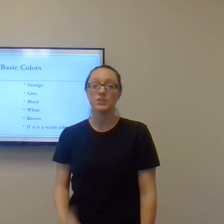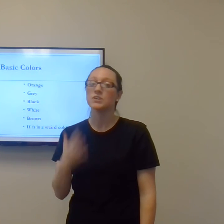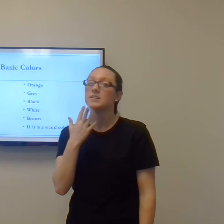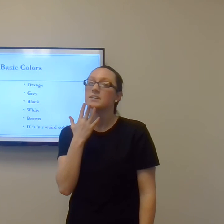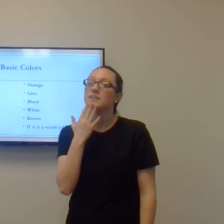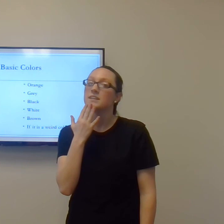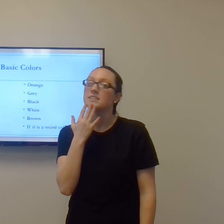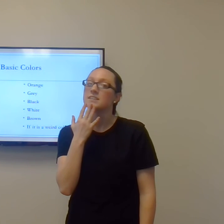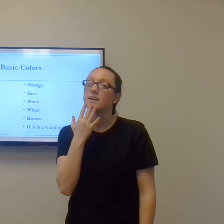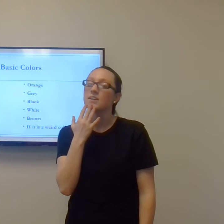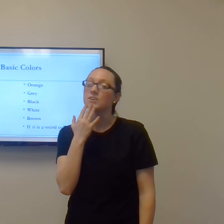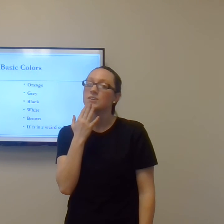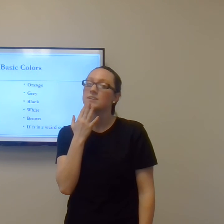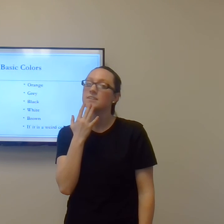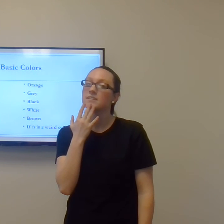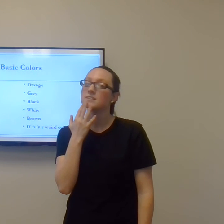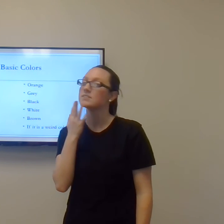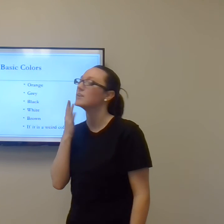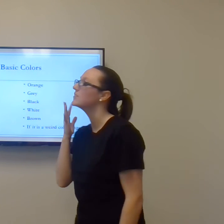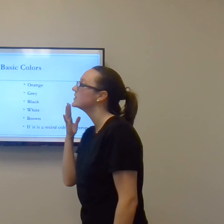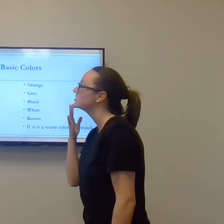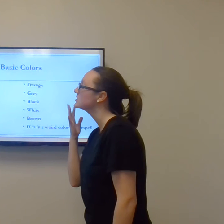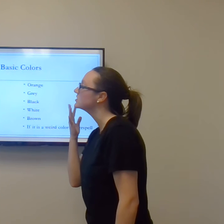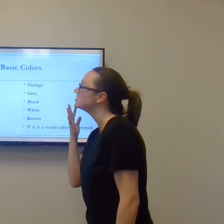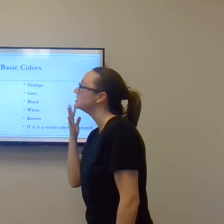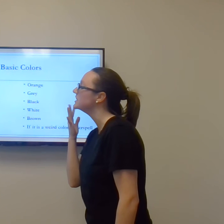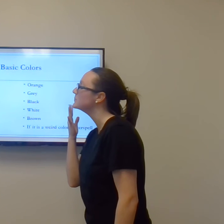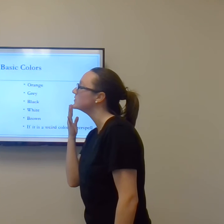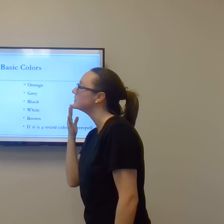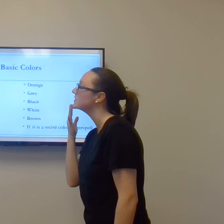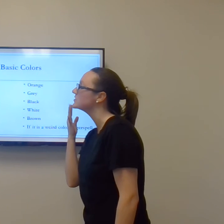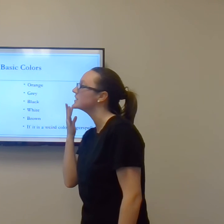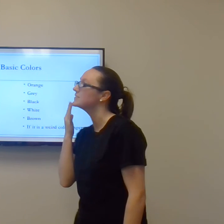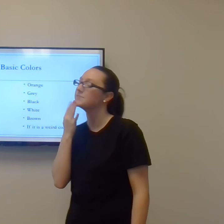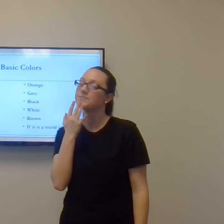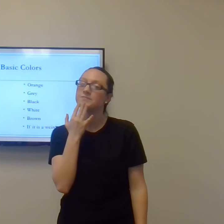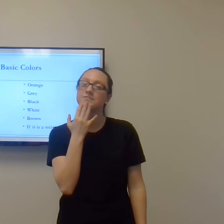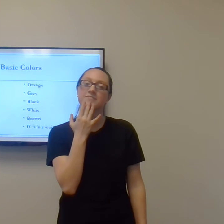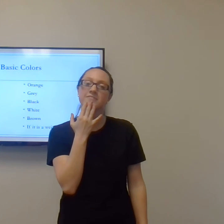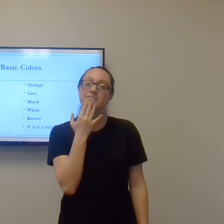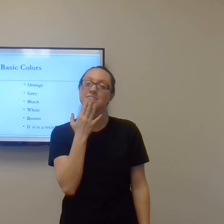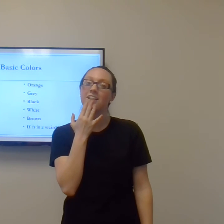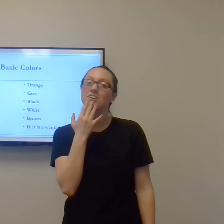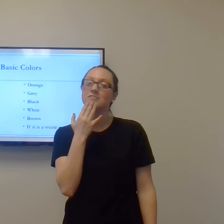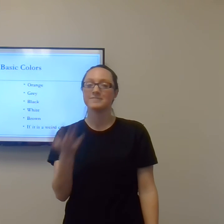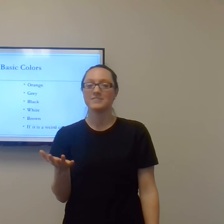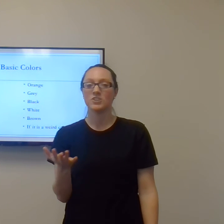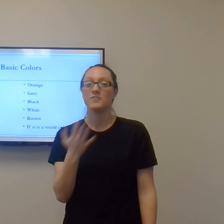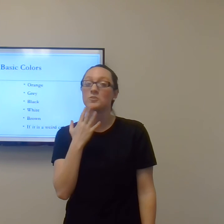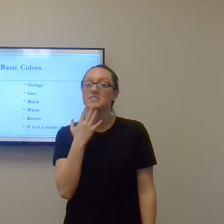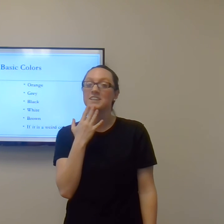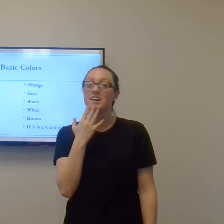color is color. So just on your chin, move your fingers around. Color. So if you want to say the